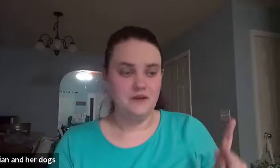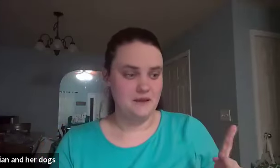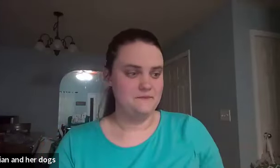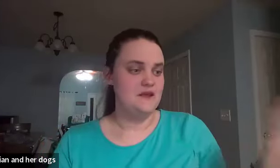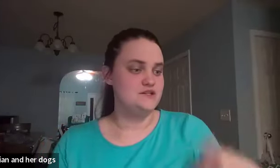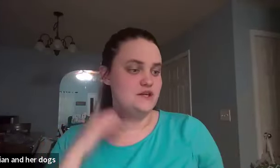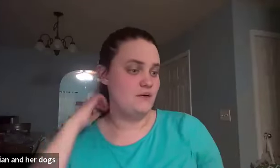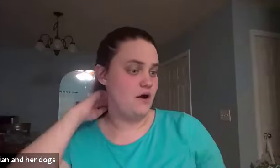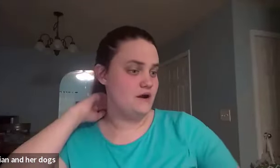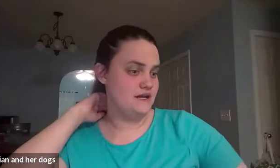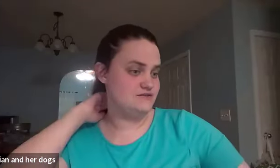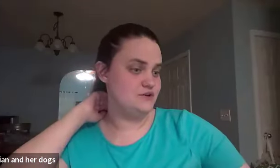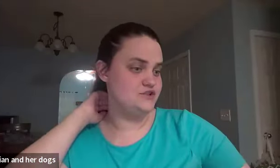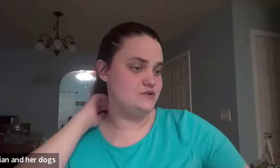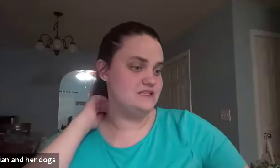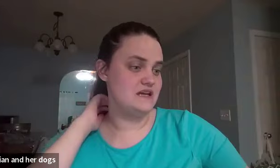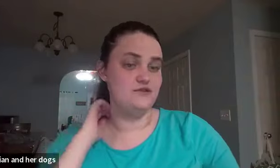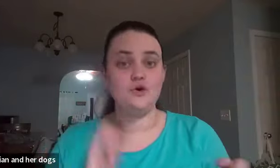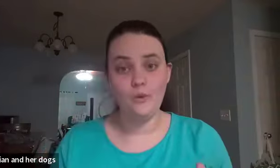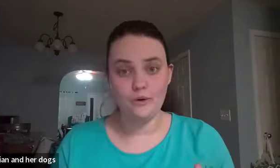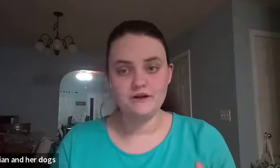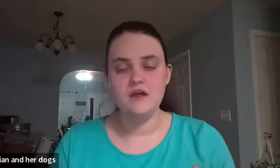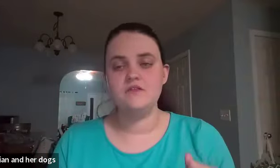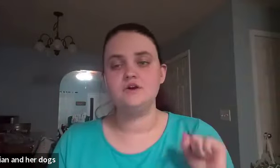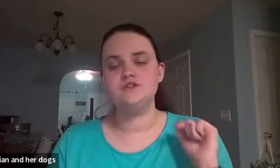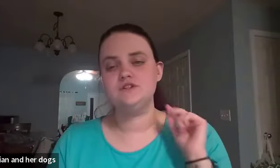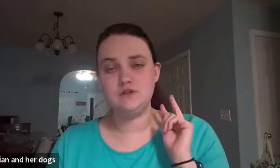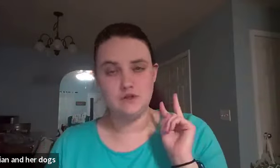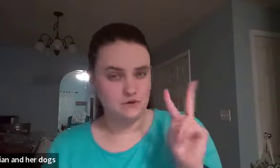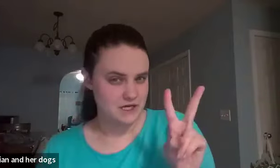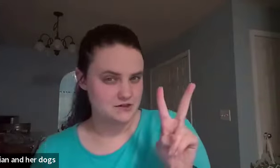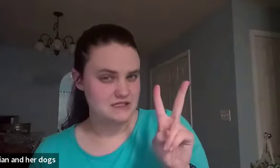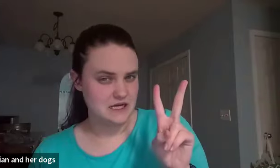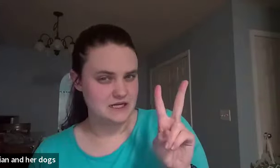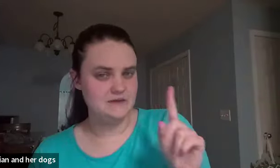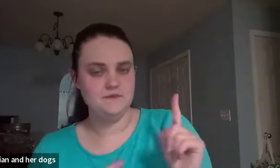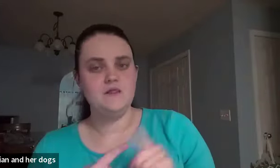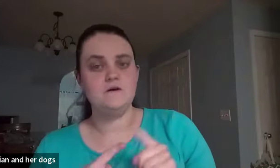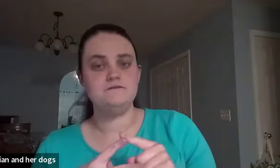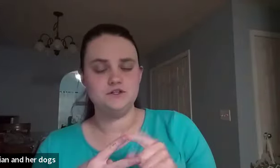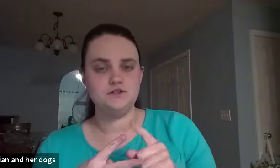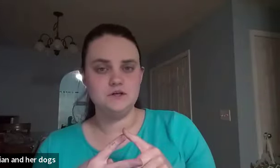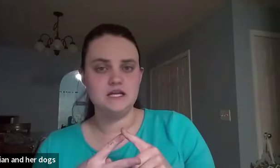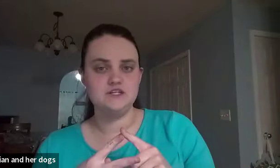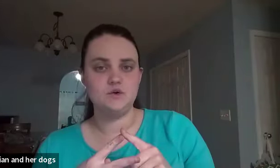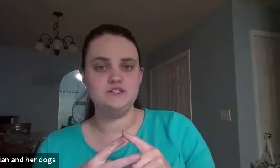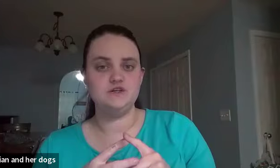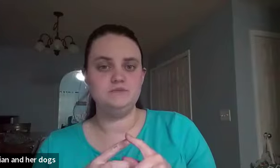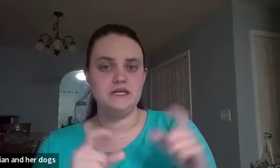Okay, so our next one we're going to do is the sign for corn. There are two ways you can sign it. The first one is going to